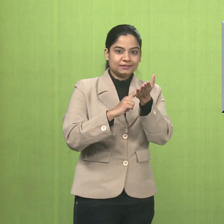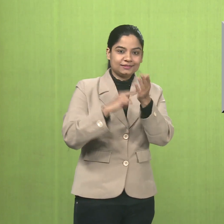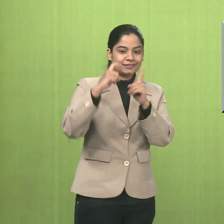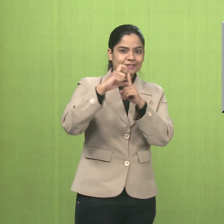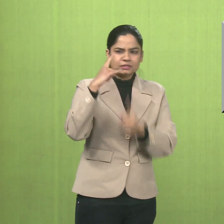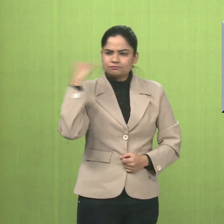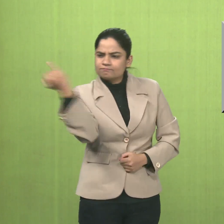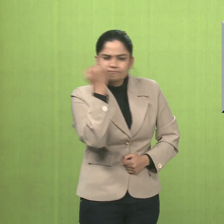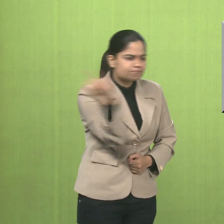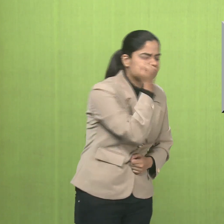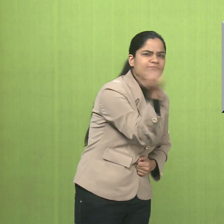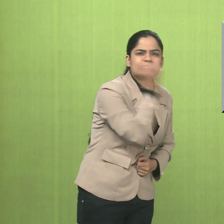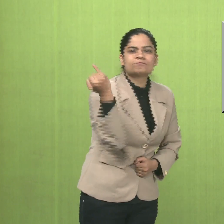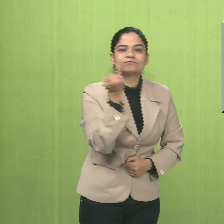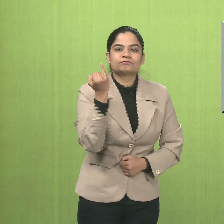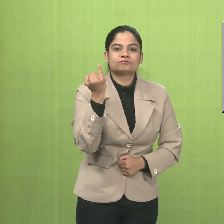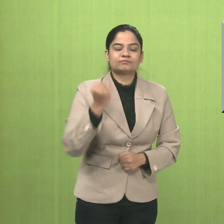Find, to discover or to perceive.